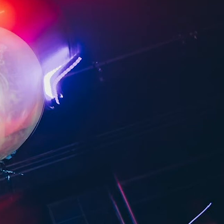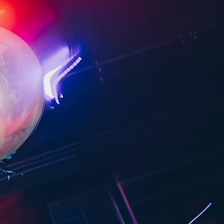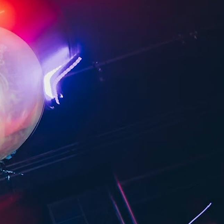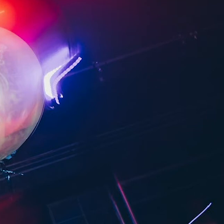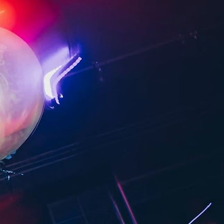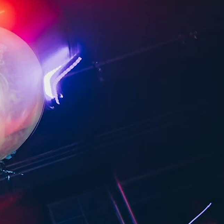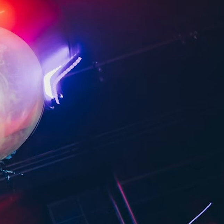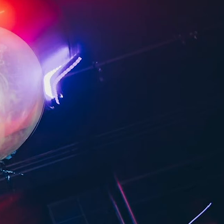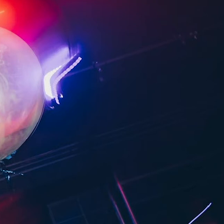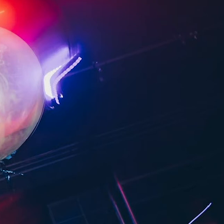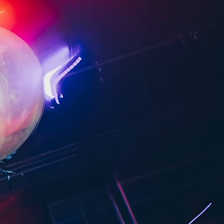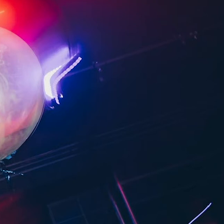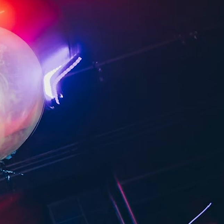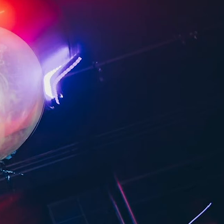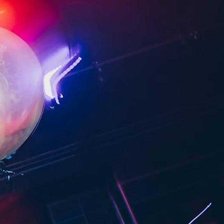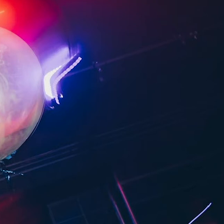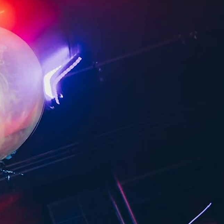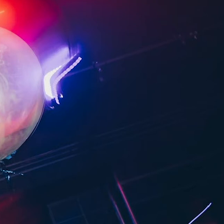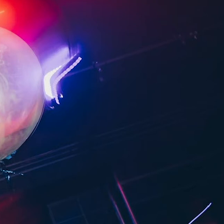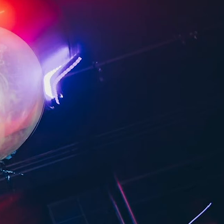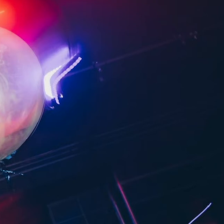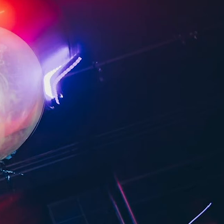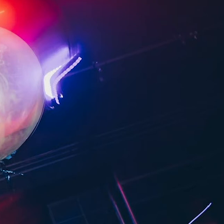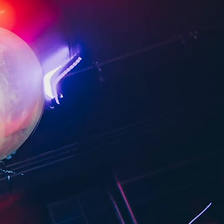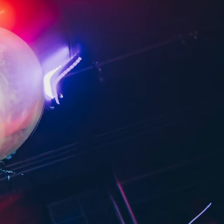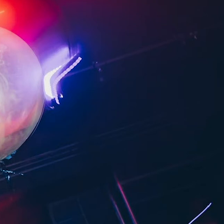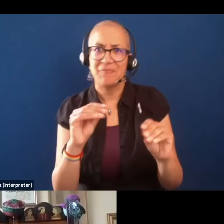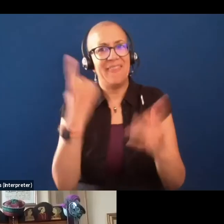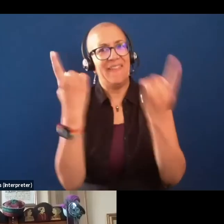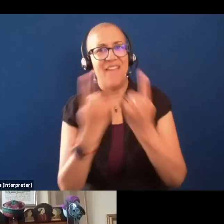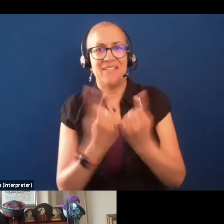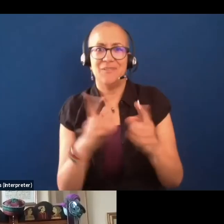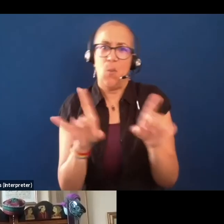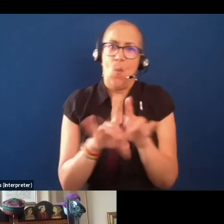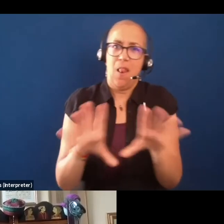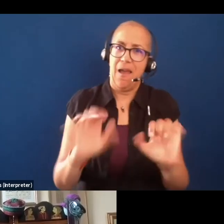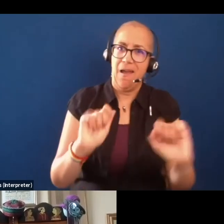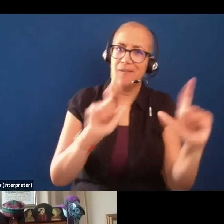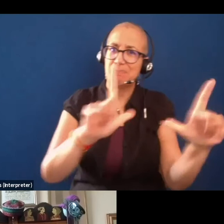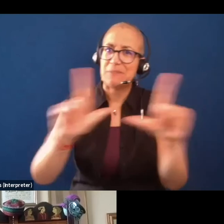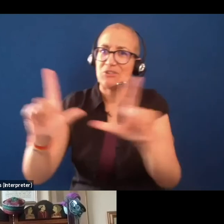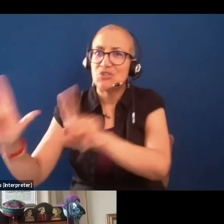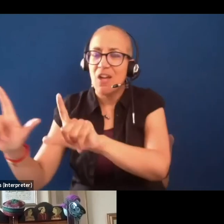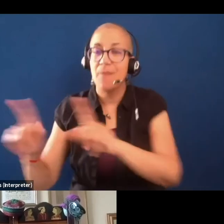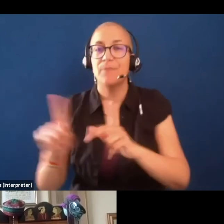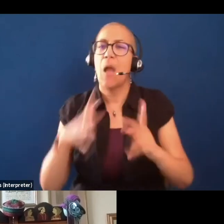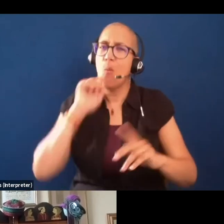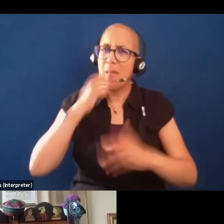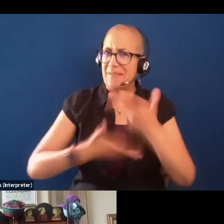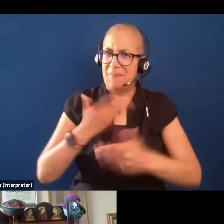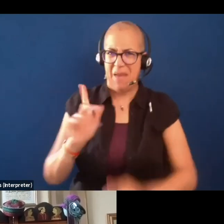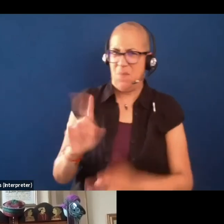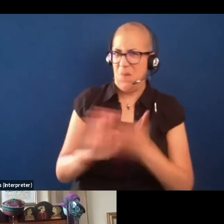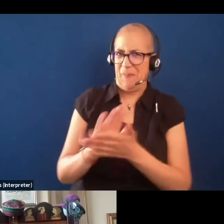face. So hopefully that gives you some aesthetics of the event. And I'm going to tell you what that was all about.